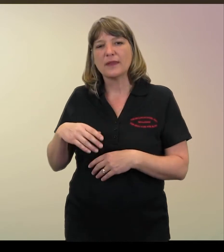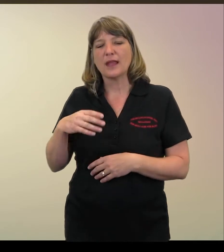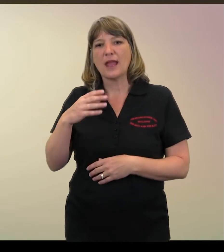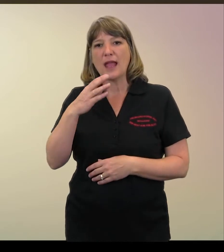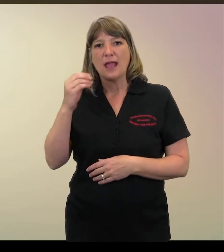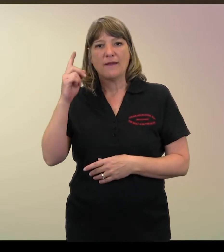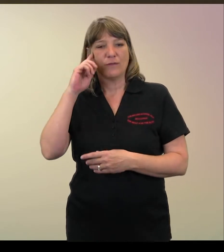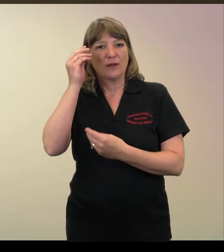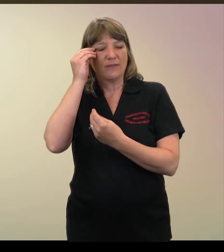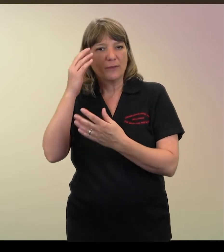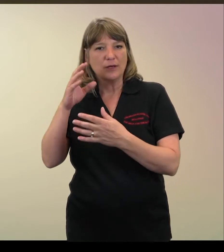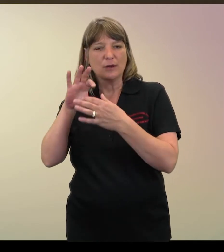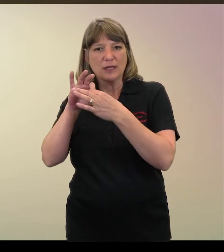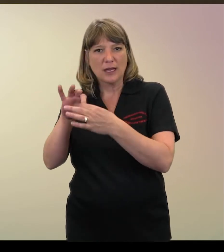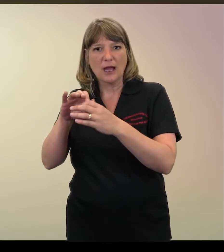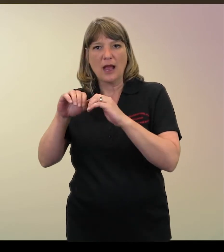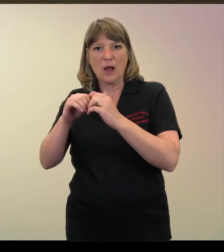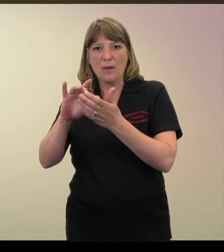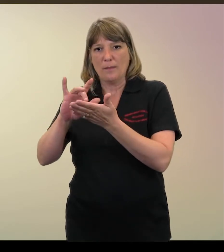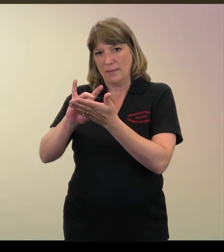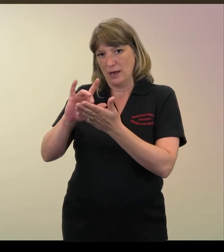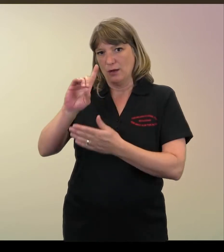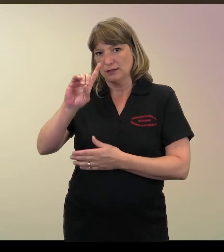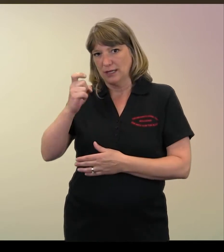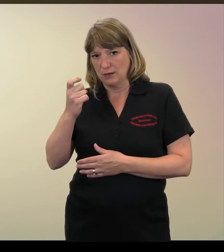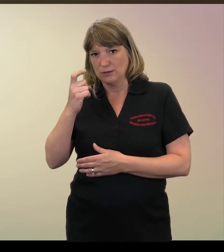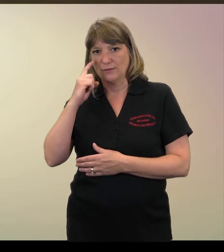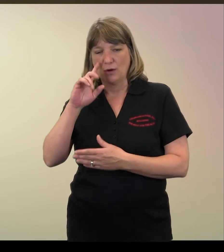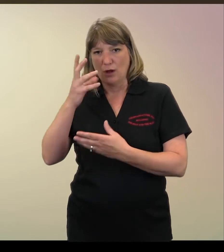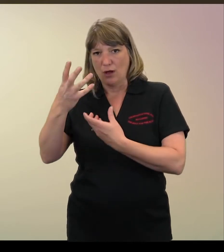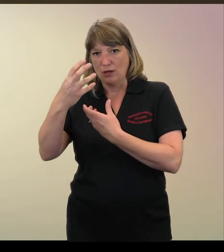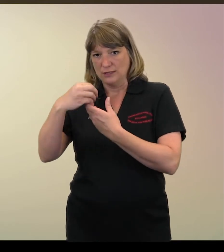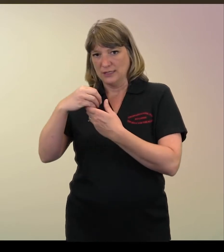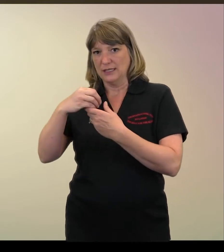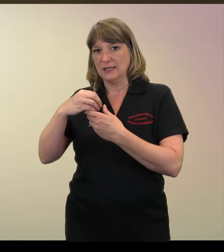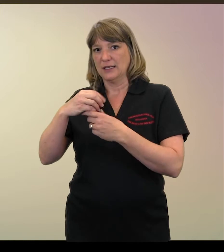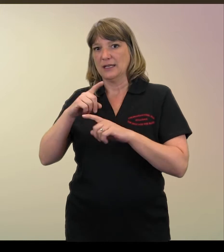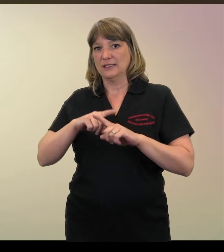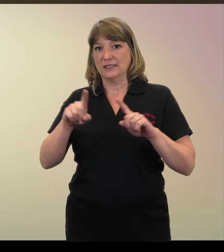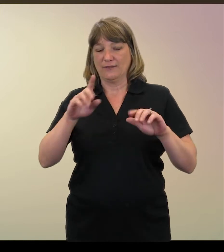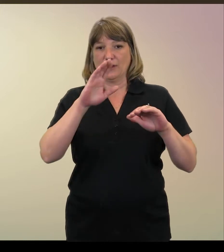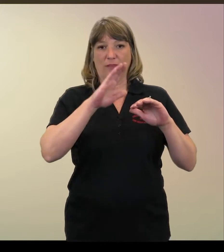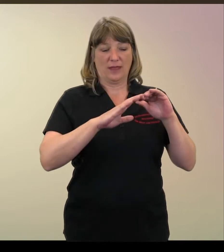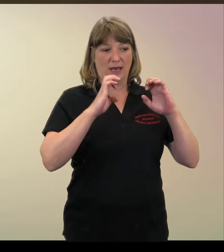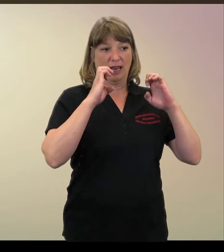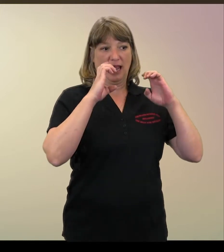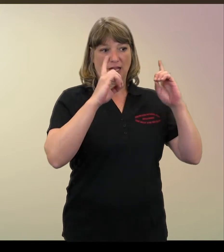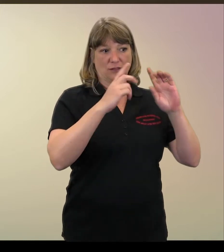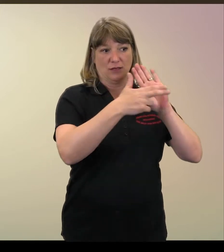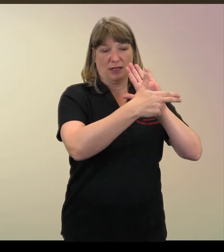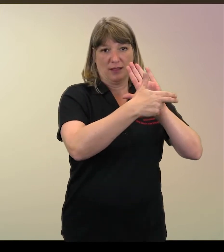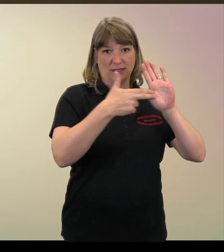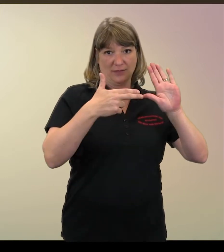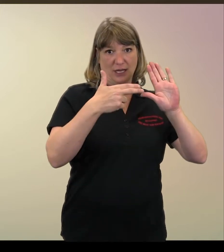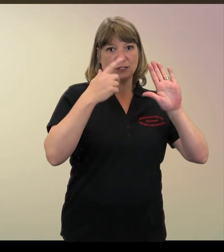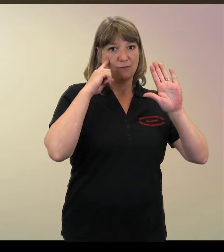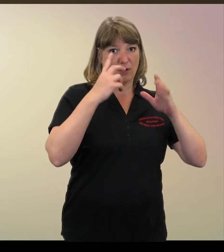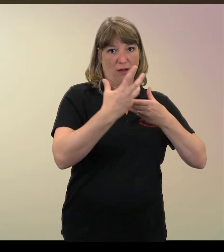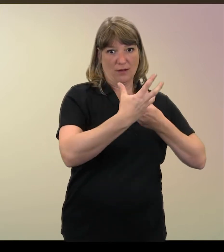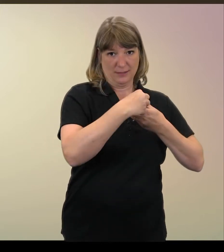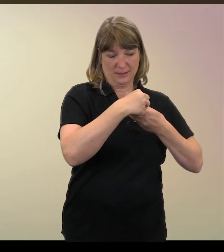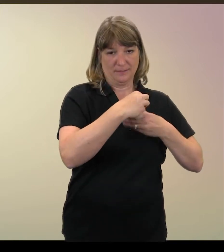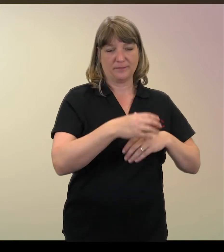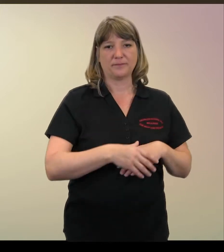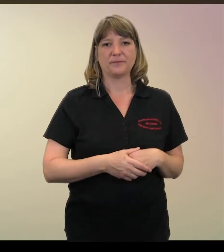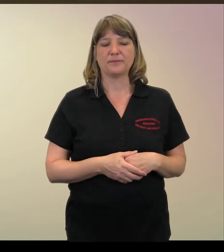general, and for information about how a medical diagnosis of autism differs from an educational classification of